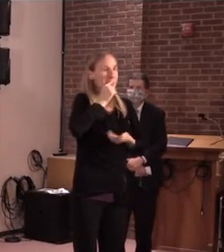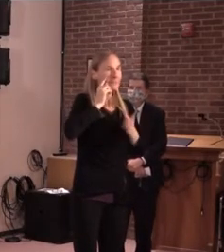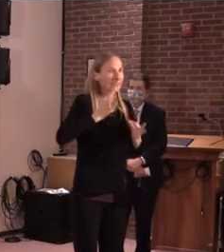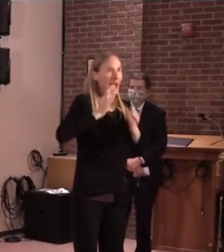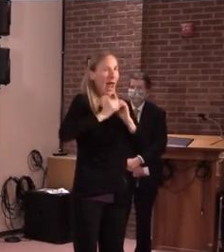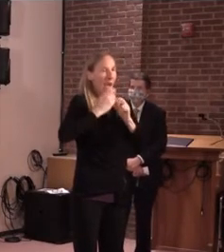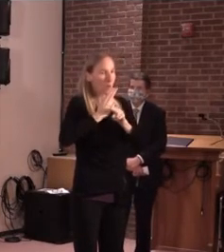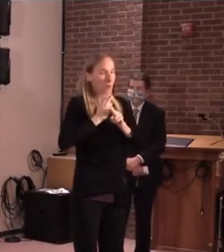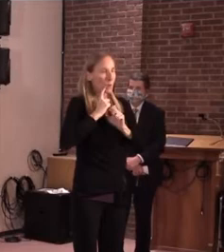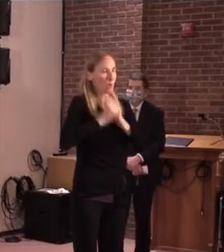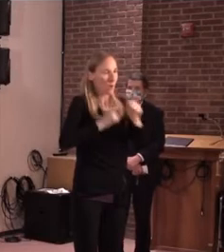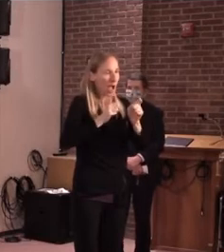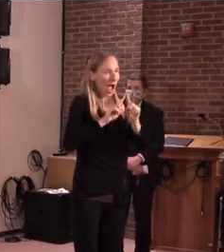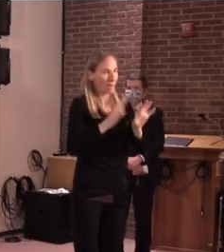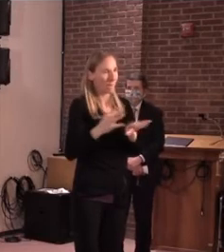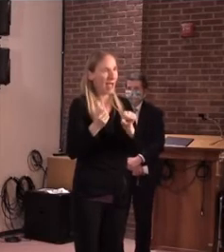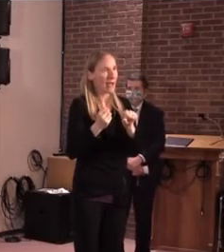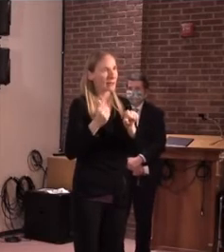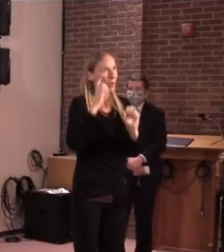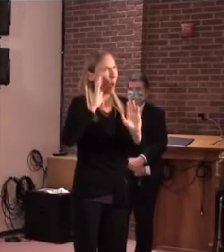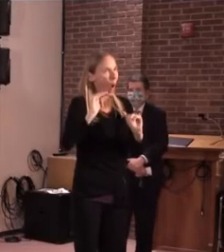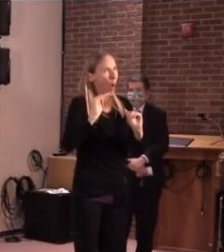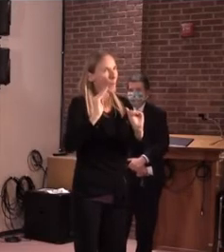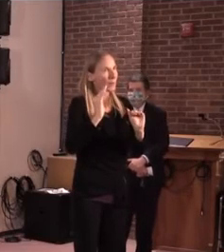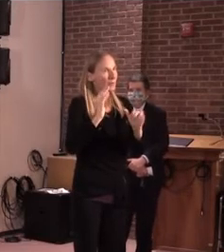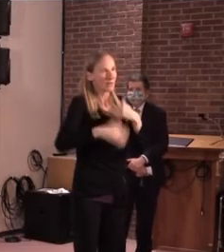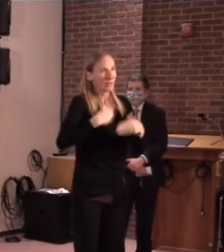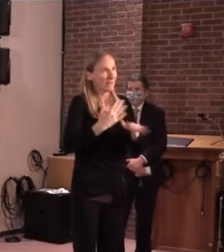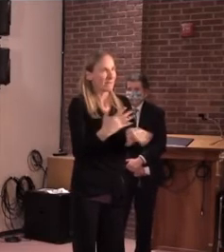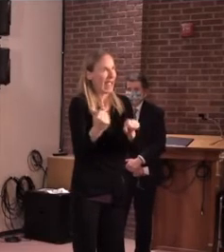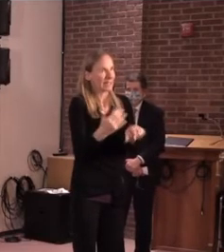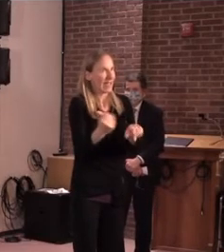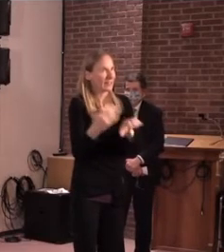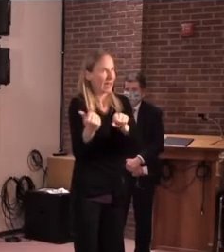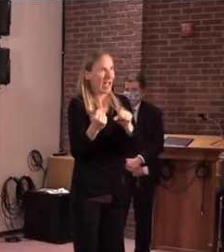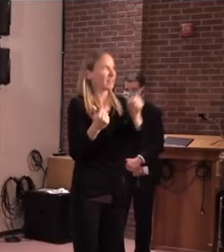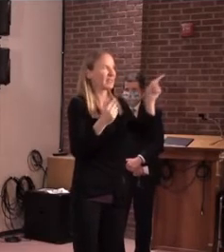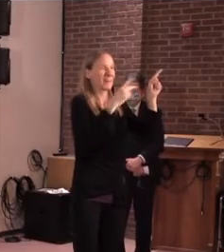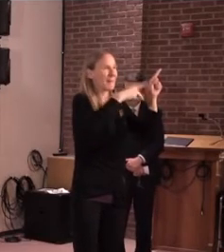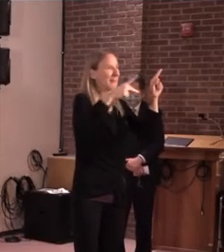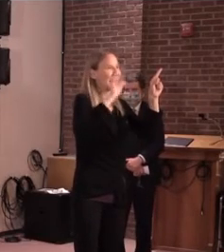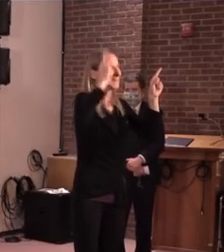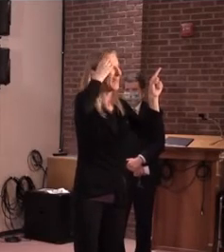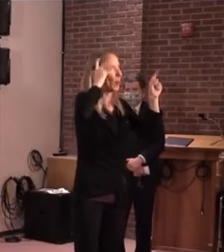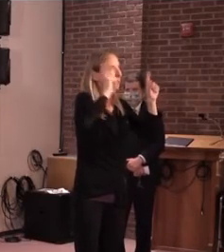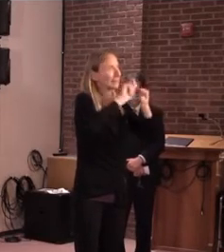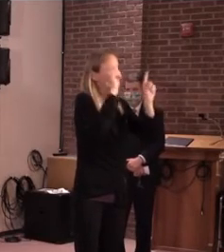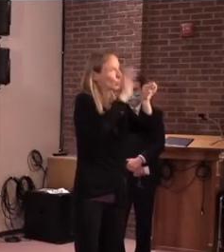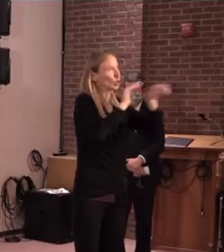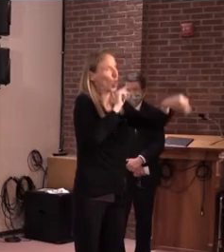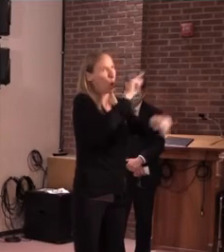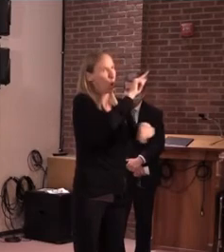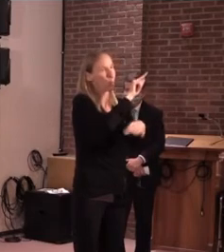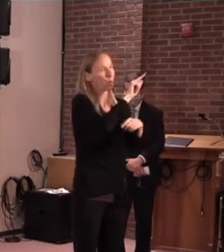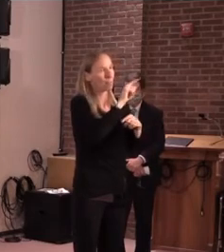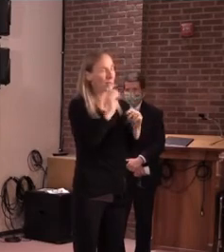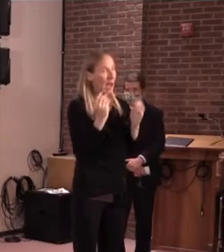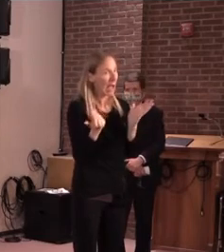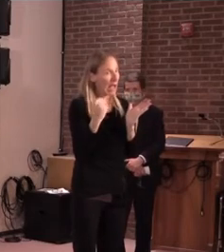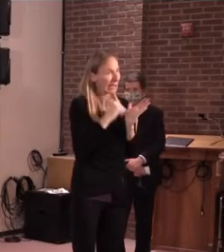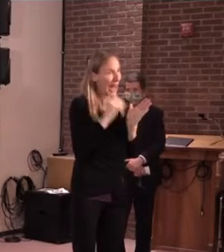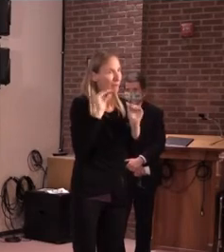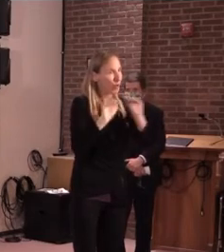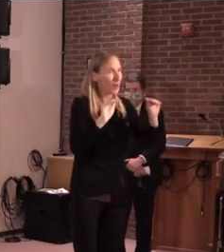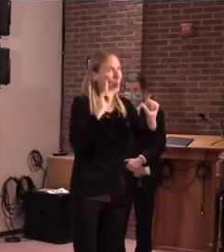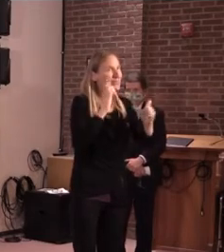flexibility in doing that and hopefully putting that on the ground just as quick as we can. We'll need, again, to remind everyone,